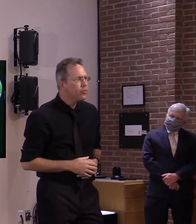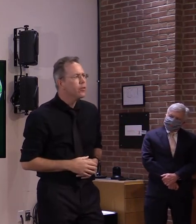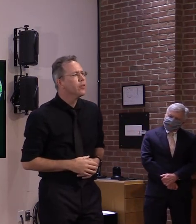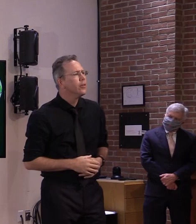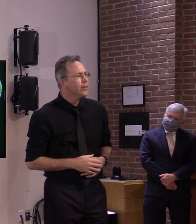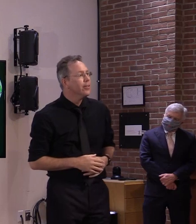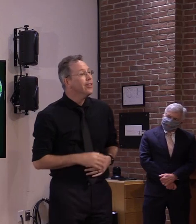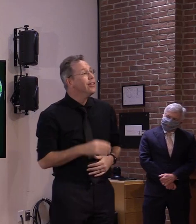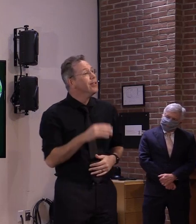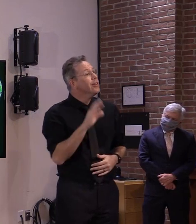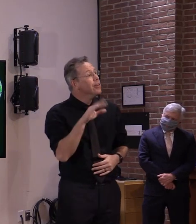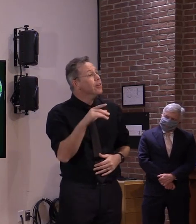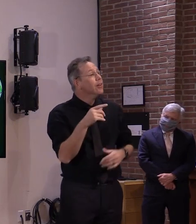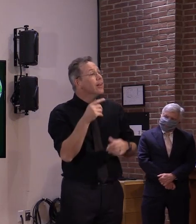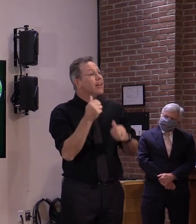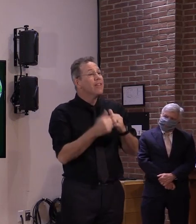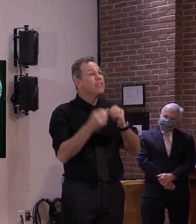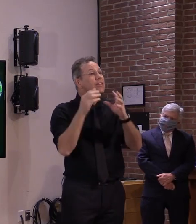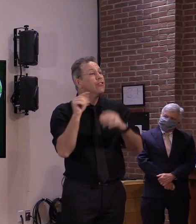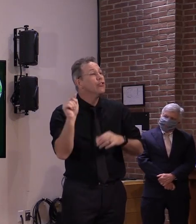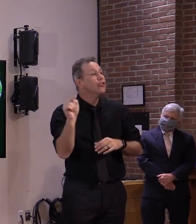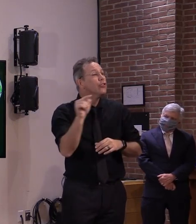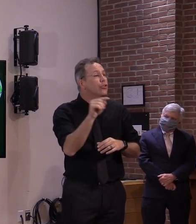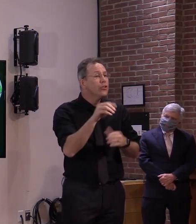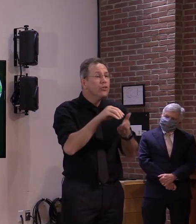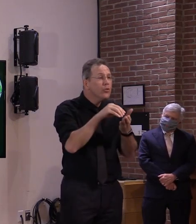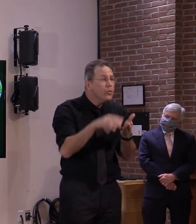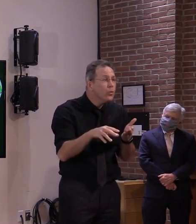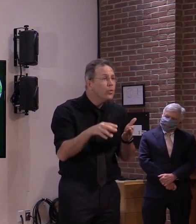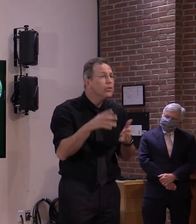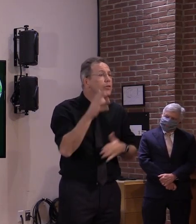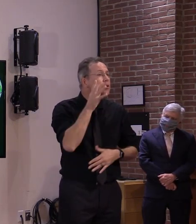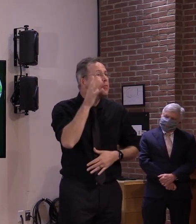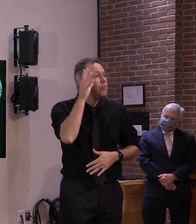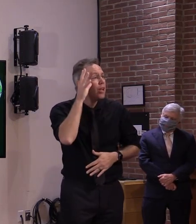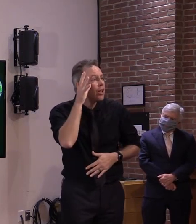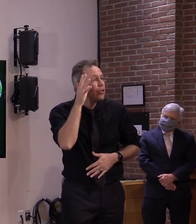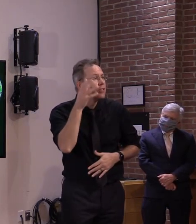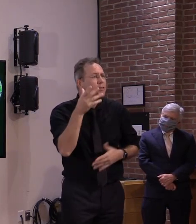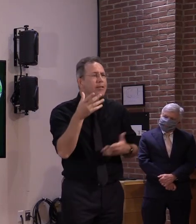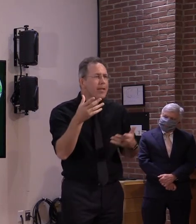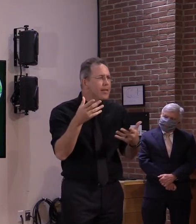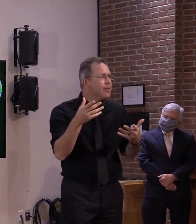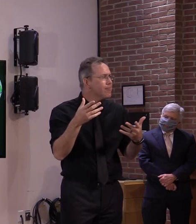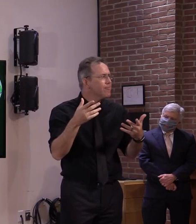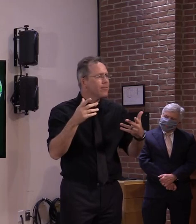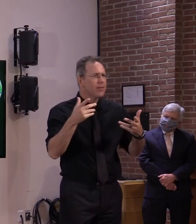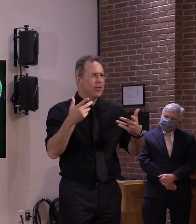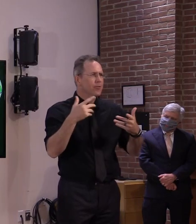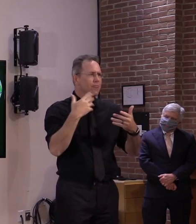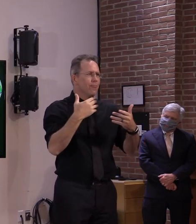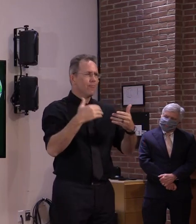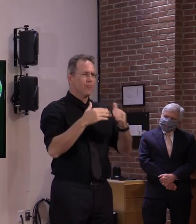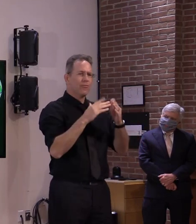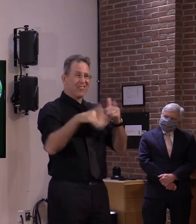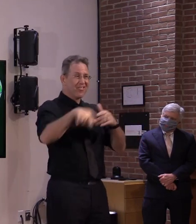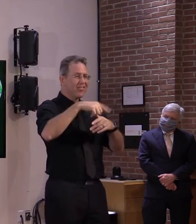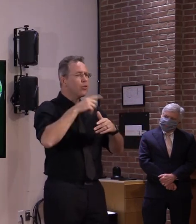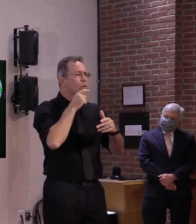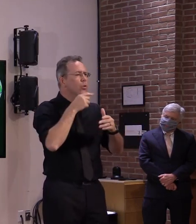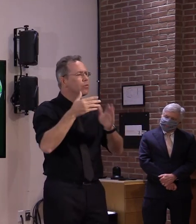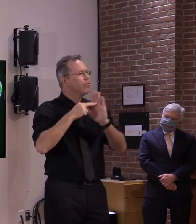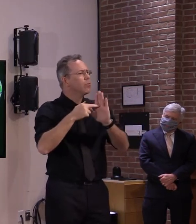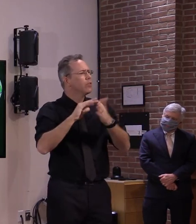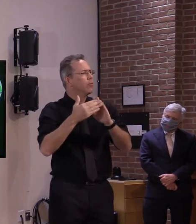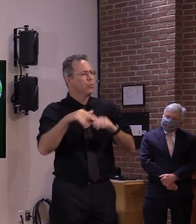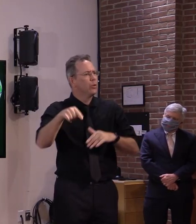staff member, student, and parent reflect their community and the fact that virus is lurking throughout the